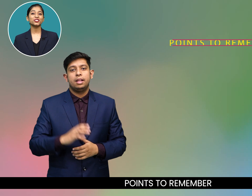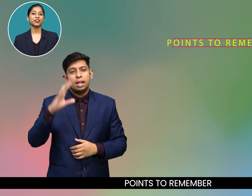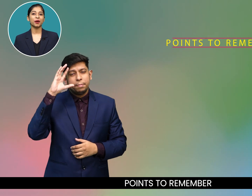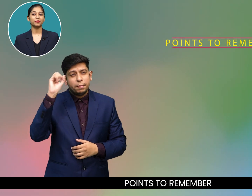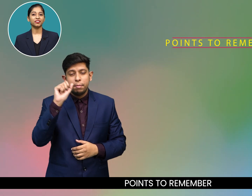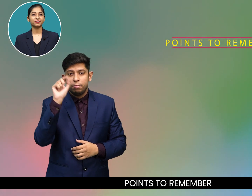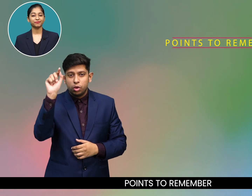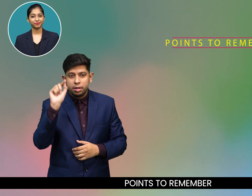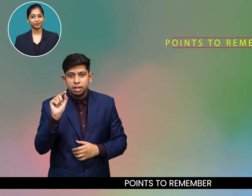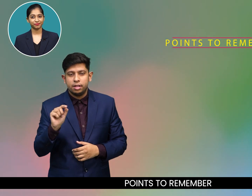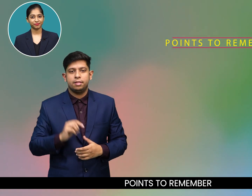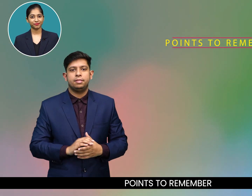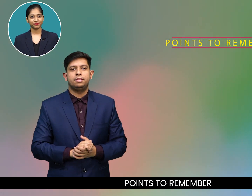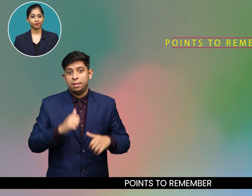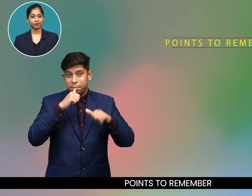Points to remember: